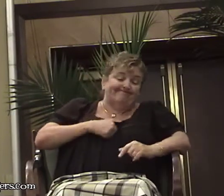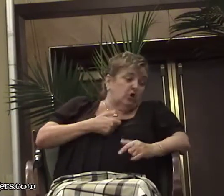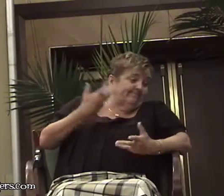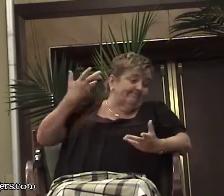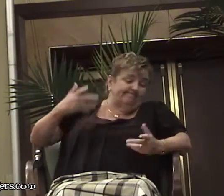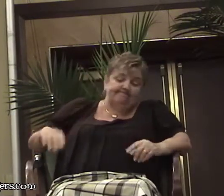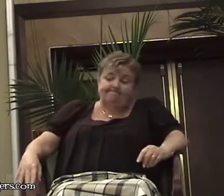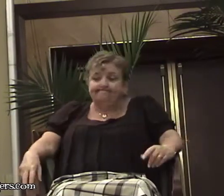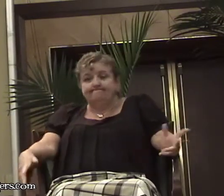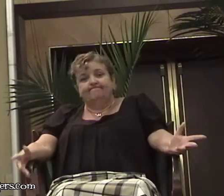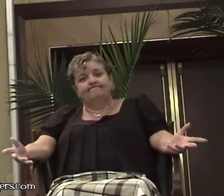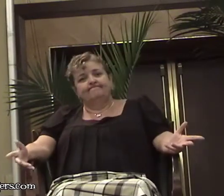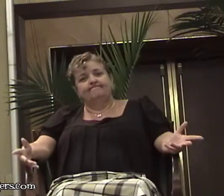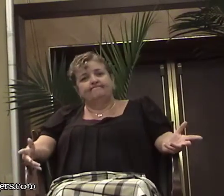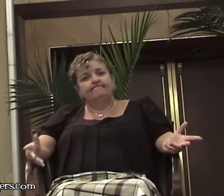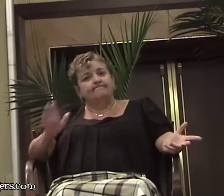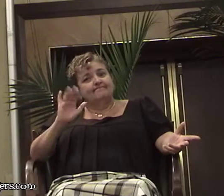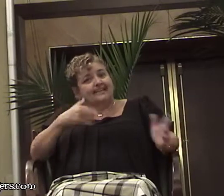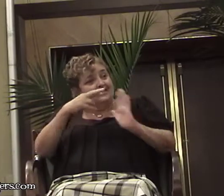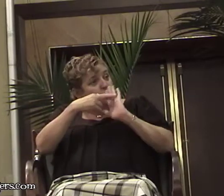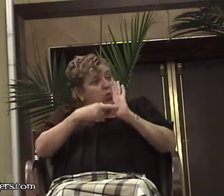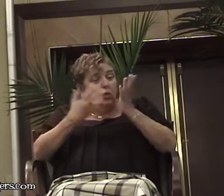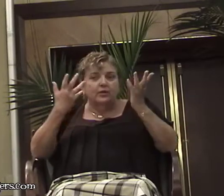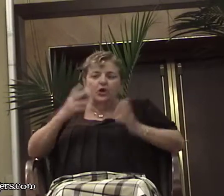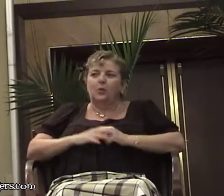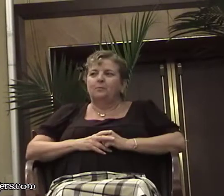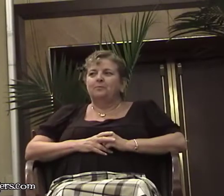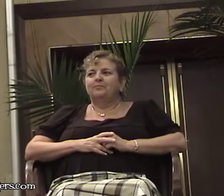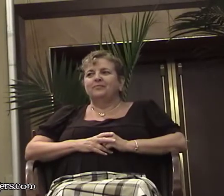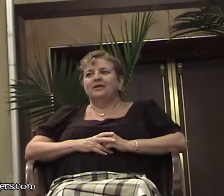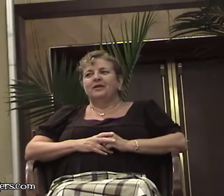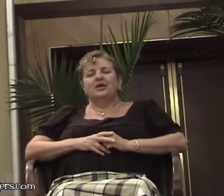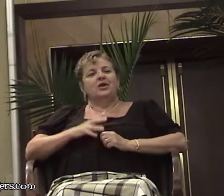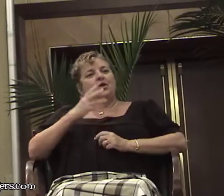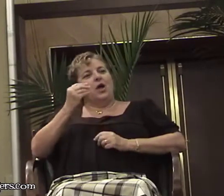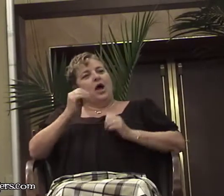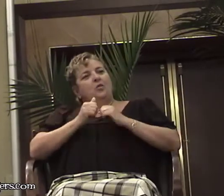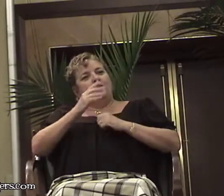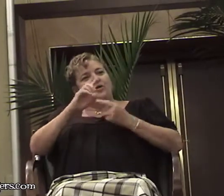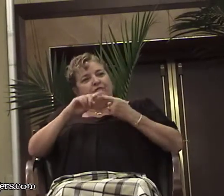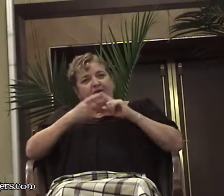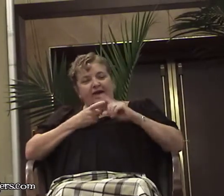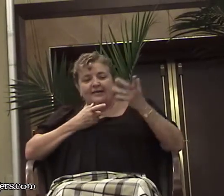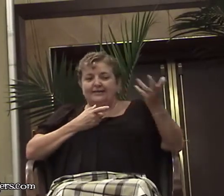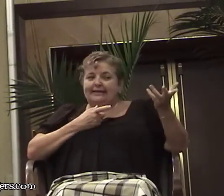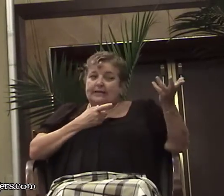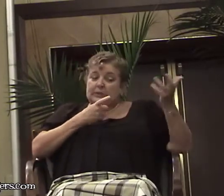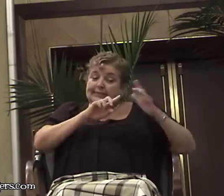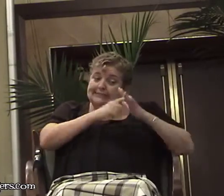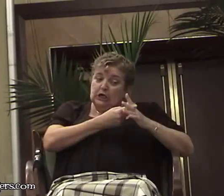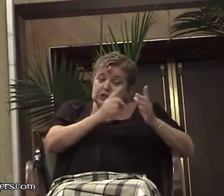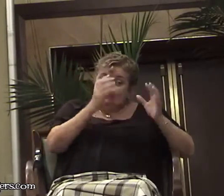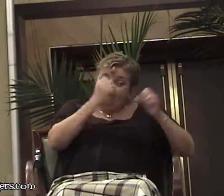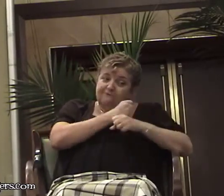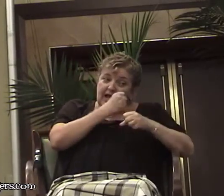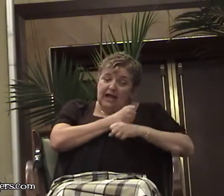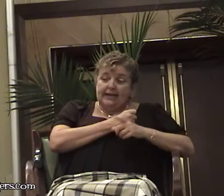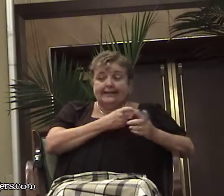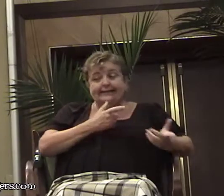It's a neighborhood thing, you know. You're out with your boy, he starts a fight, you have to get his back, you may get beat up over it, but you and him could discuss that later.